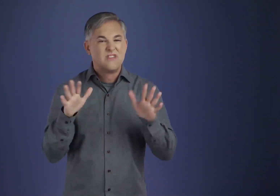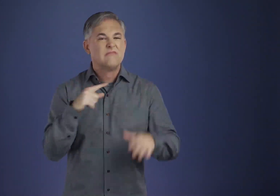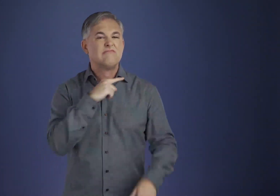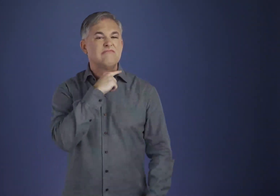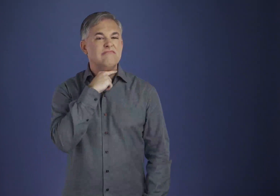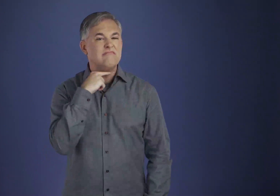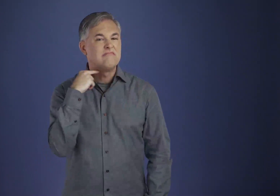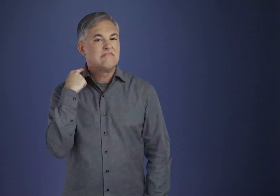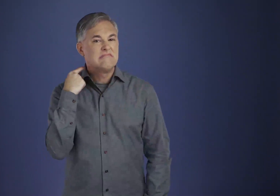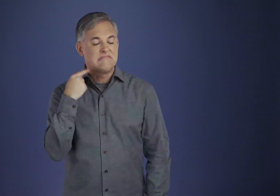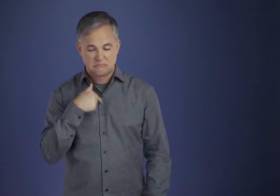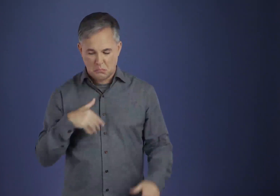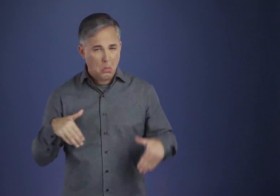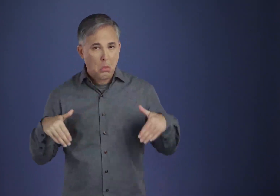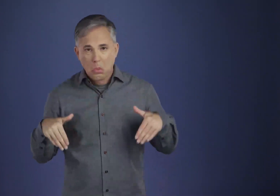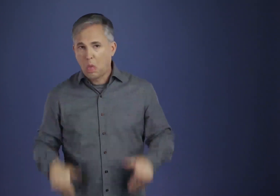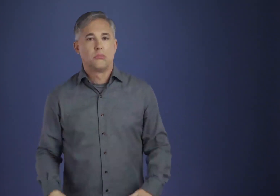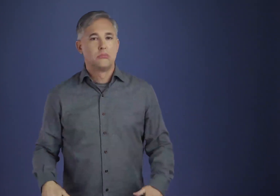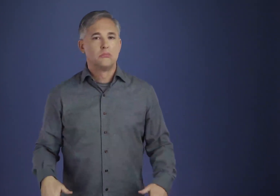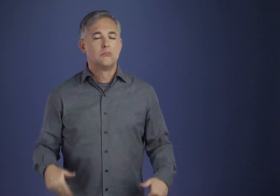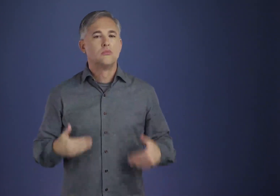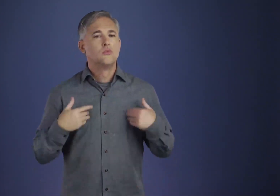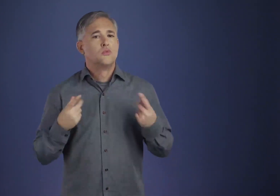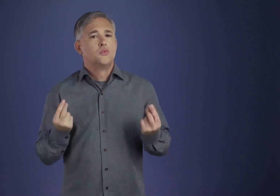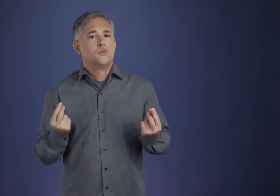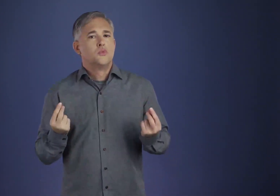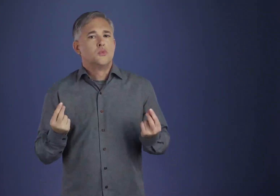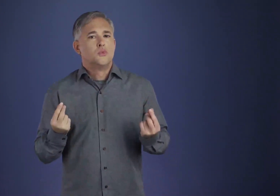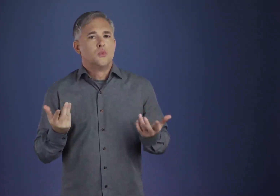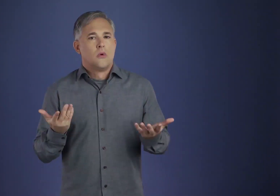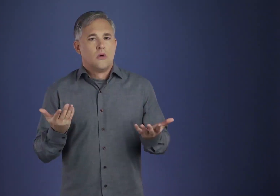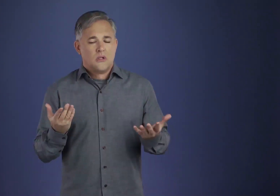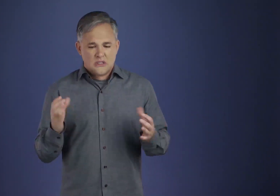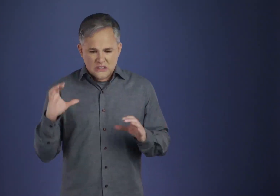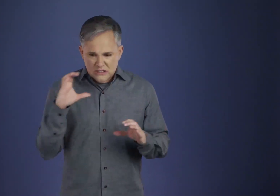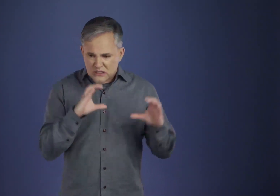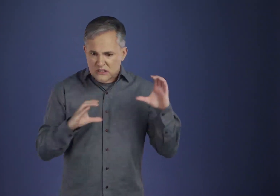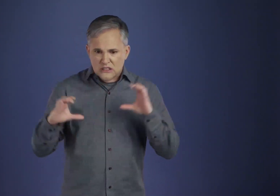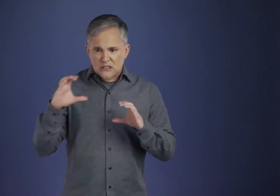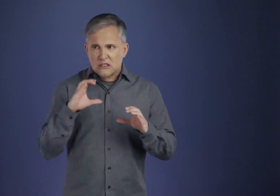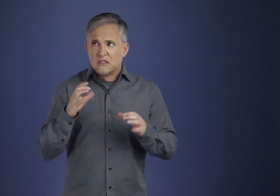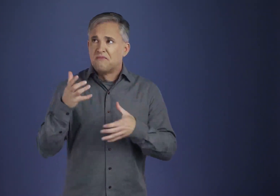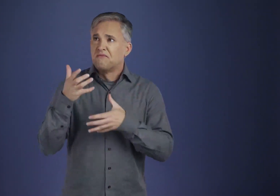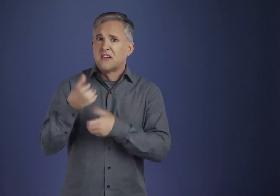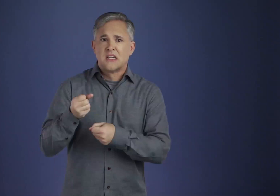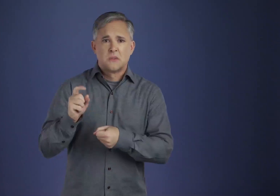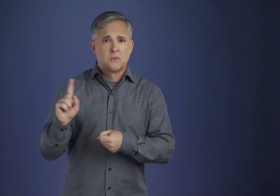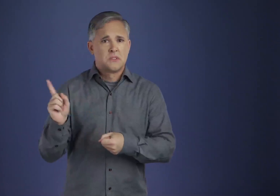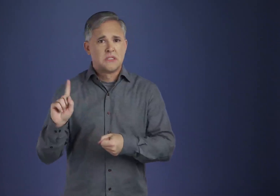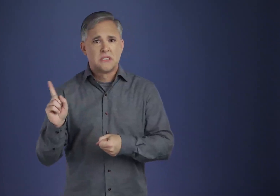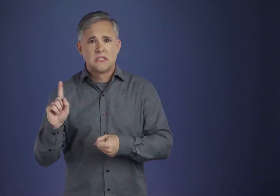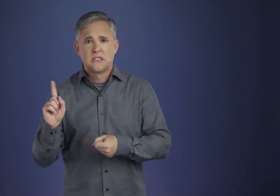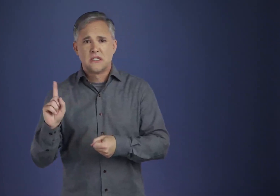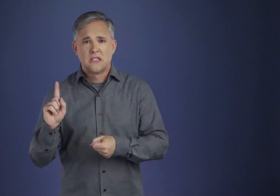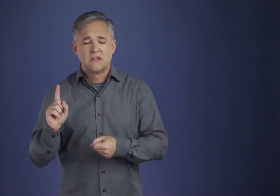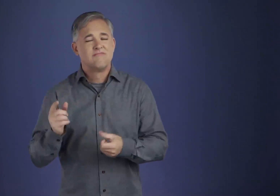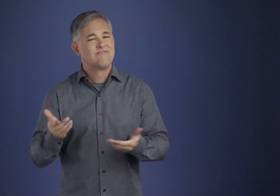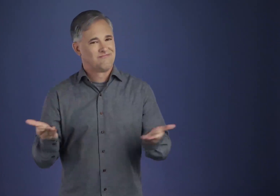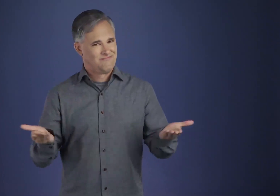we had to look for our lost faith. It was in AA that we rediscovered it. And so can